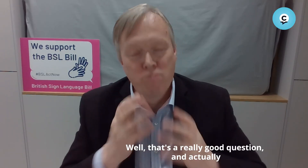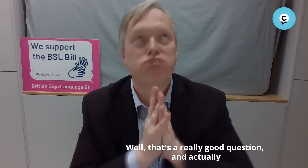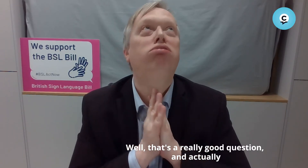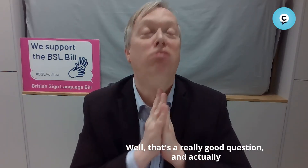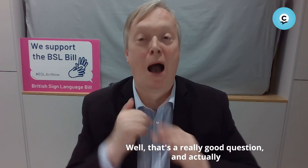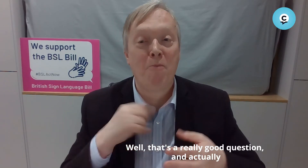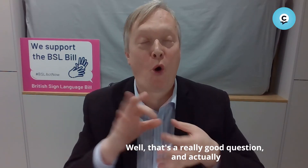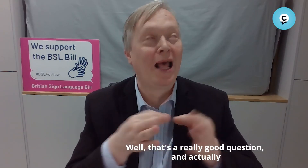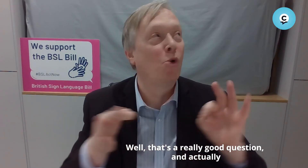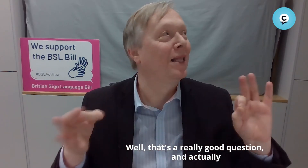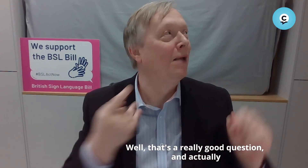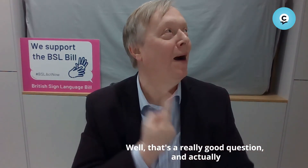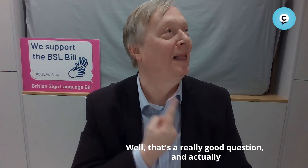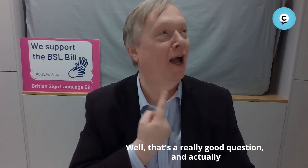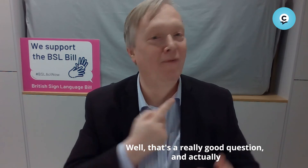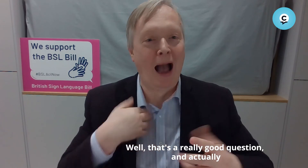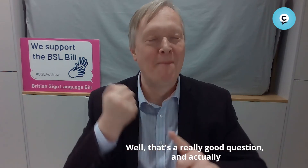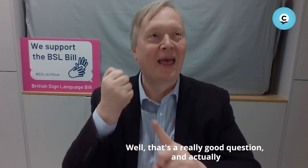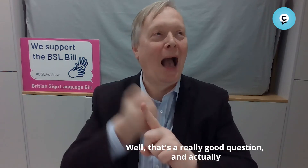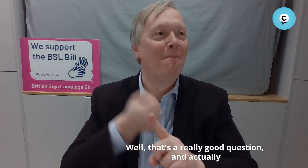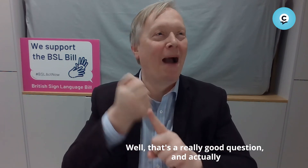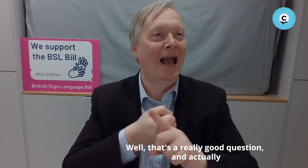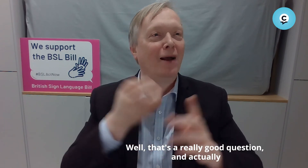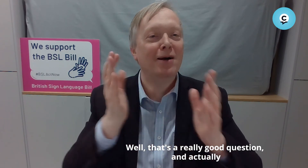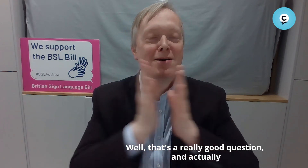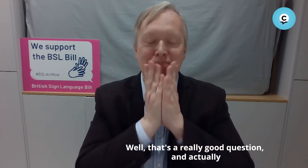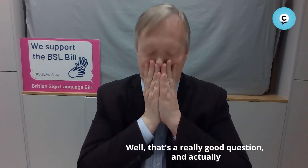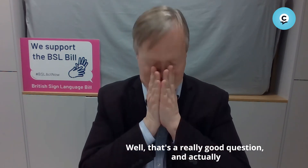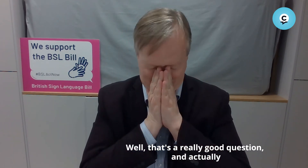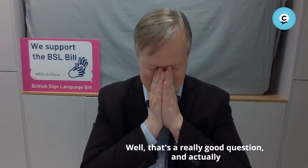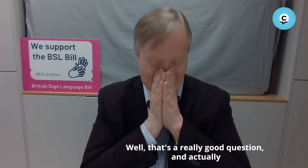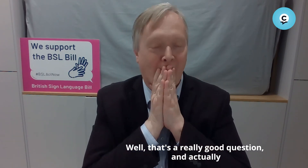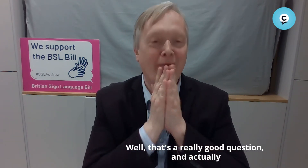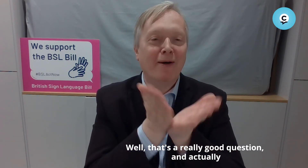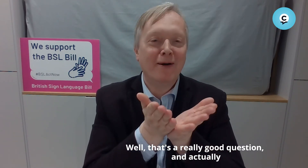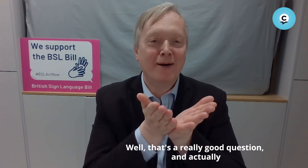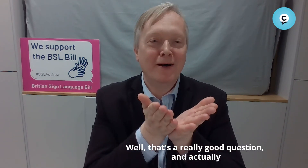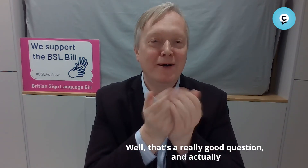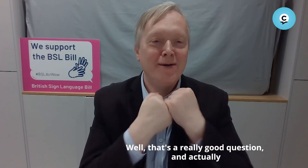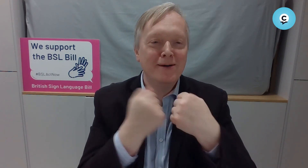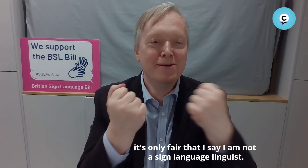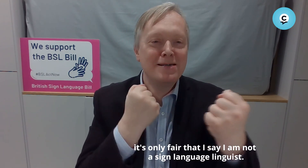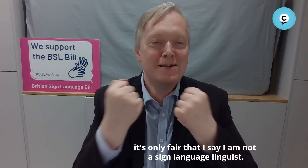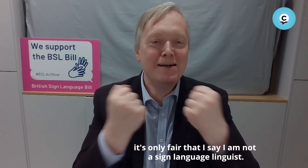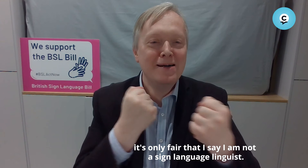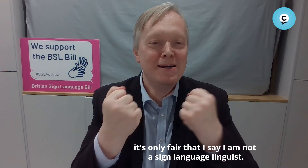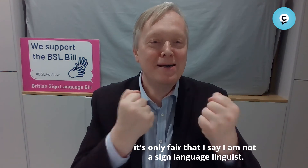Oh, um, that's a really good question. And actually, it's only fair